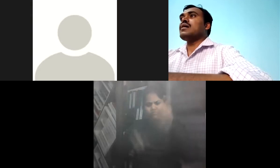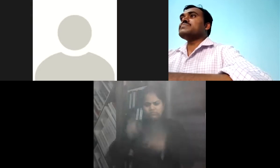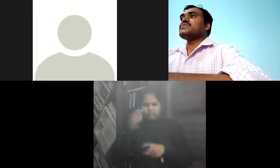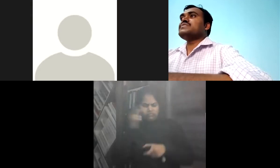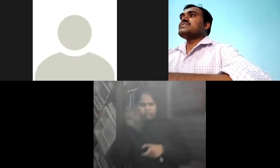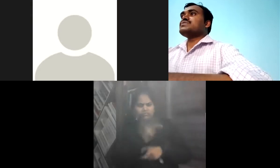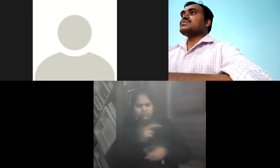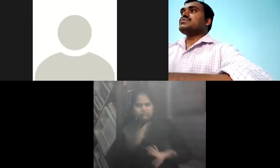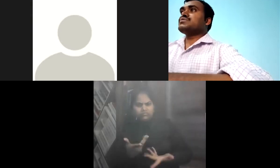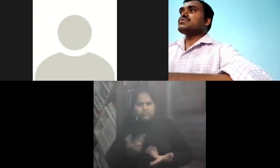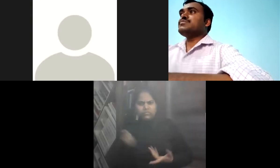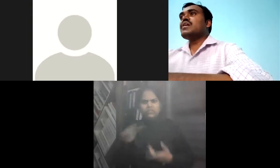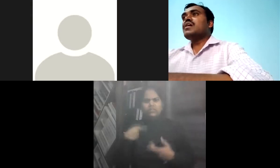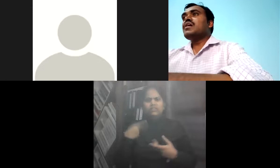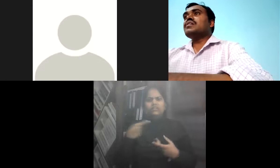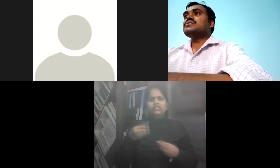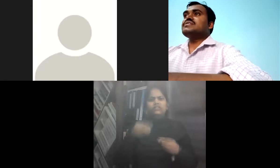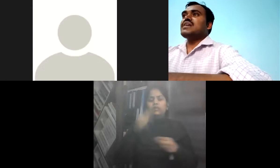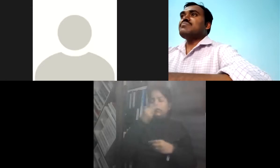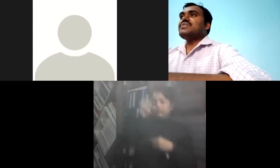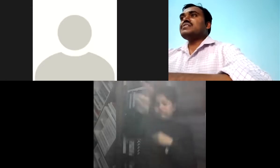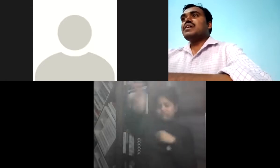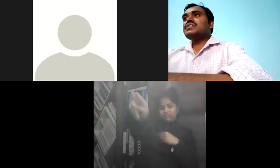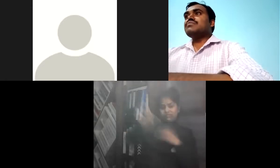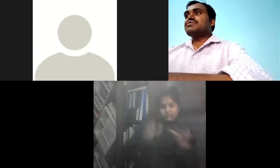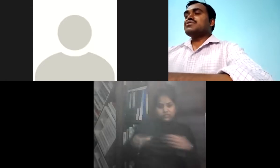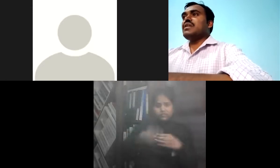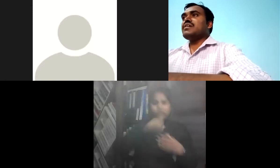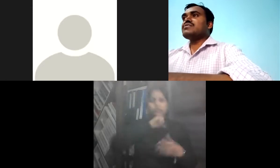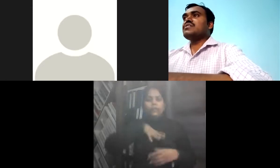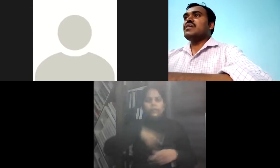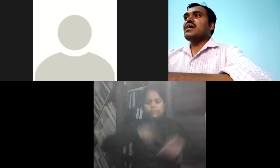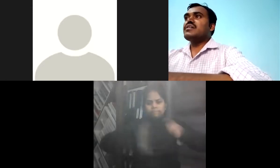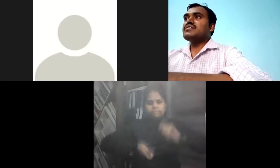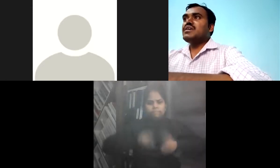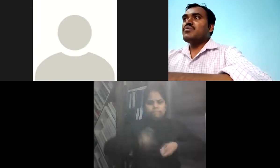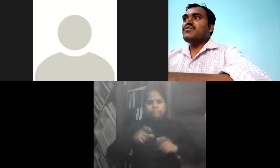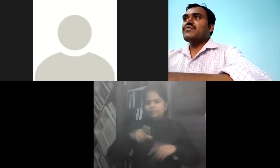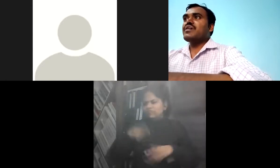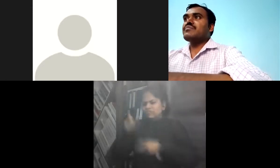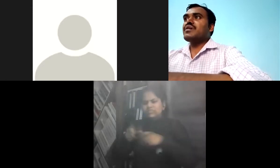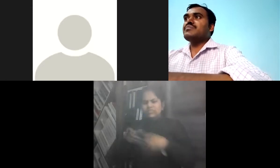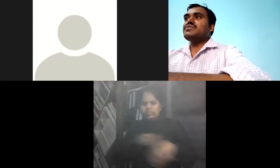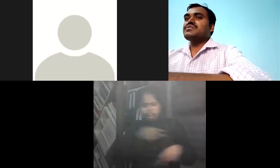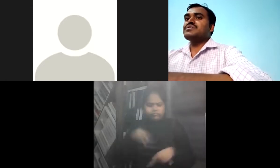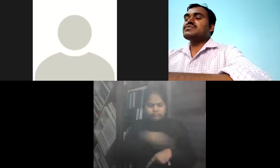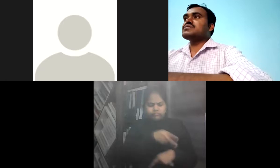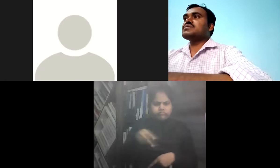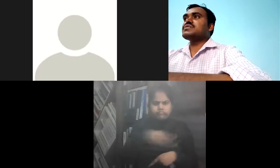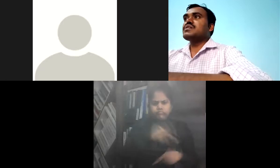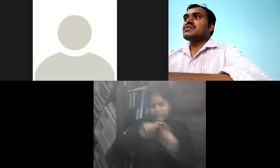bugle cops of Hitler's youth troop. Oscar drummed the entire crowd to jubilation, and a team of